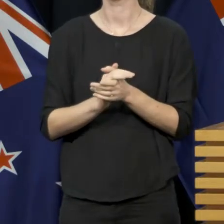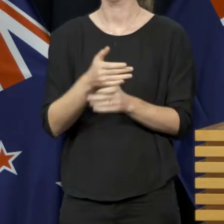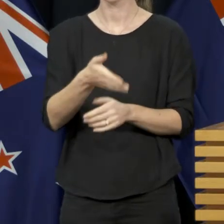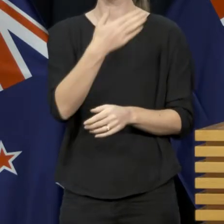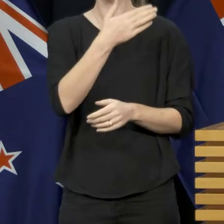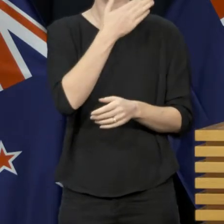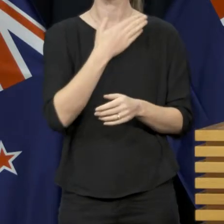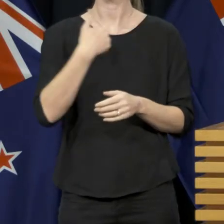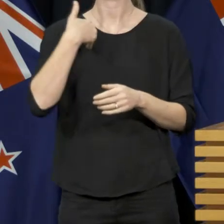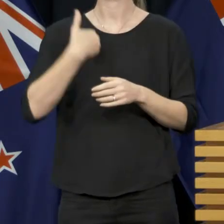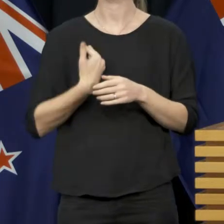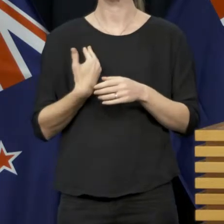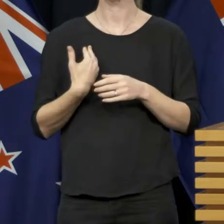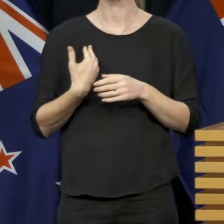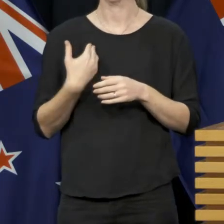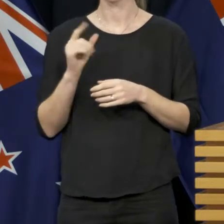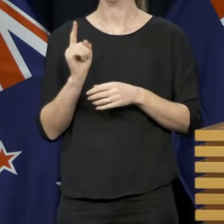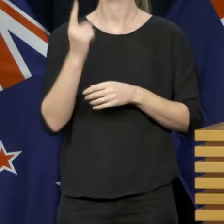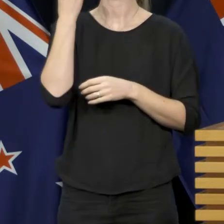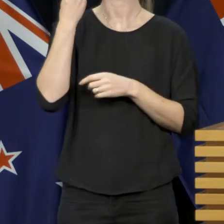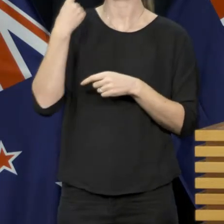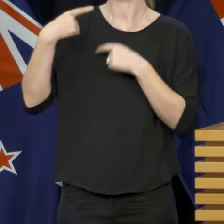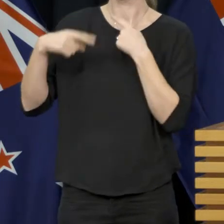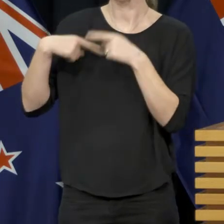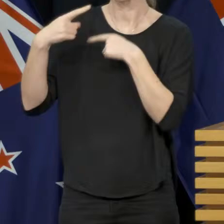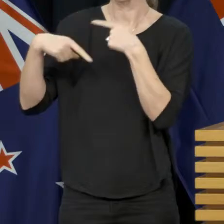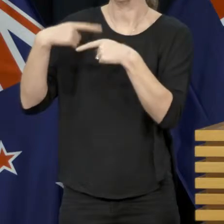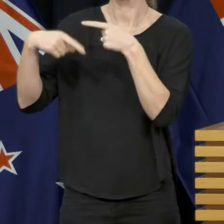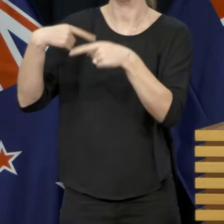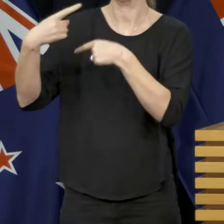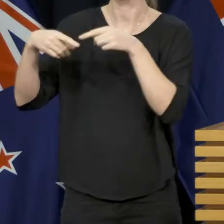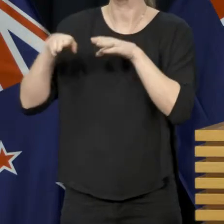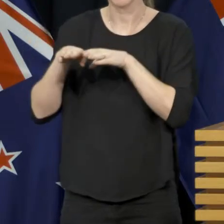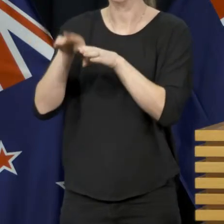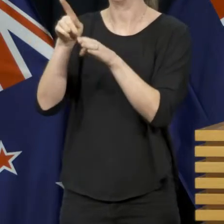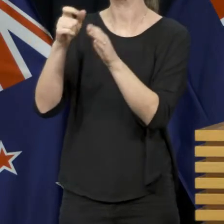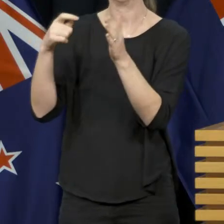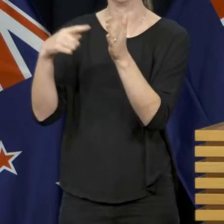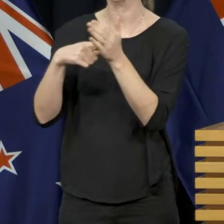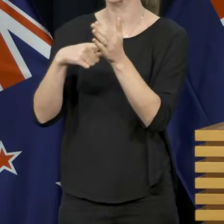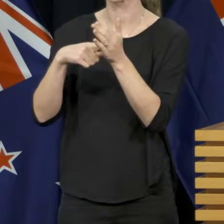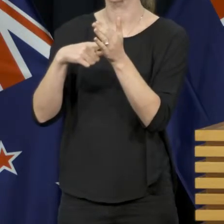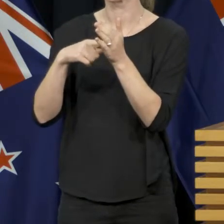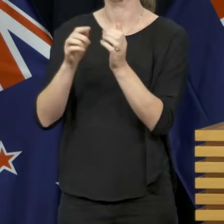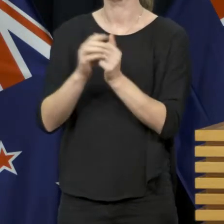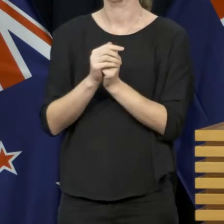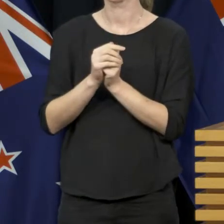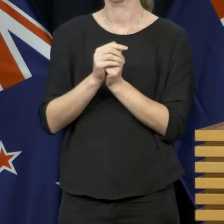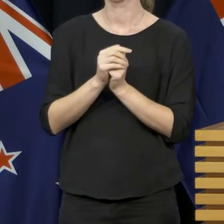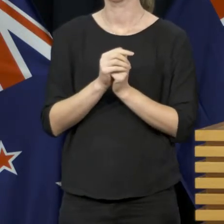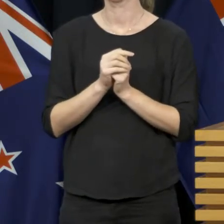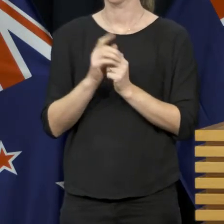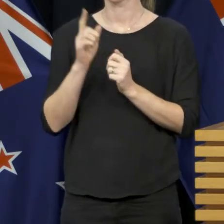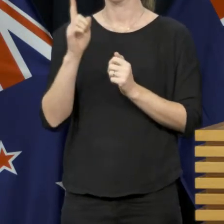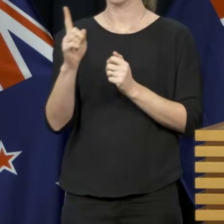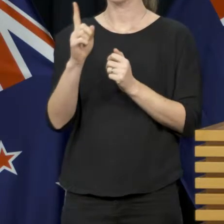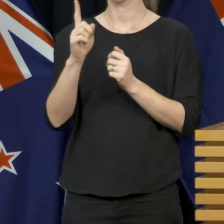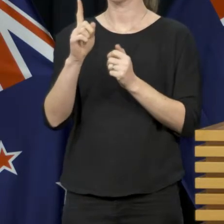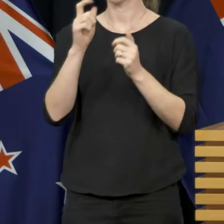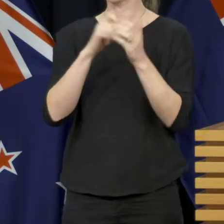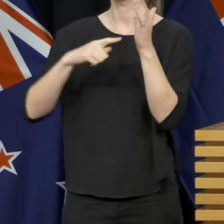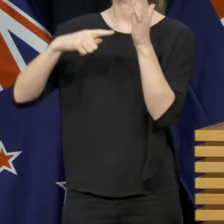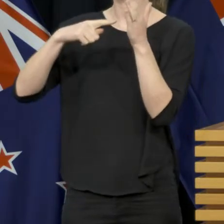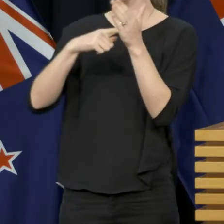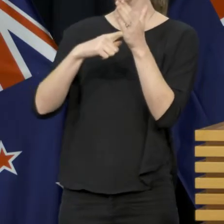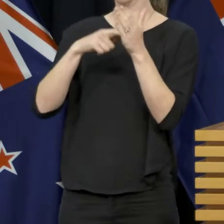days, continuity was the most important thing. In my view, we couldn't afford to lose one of our key